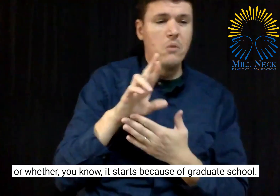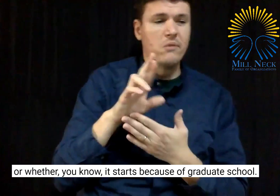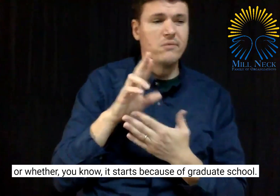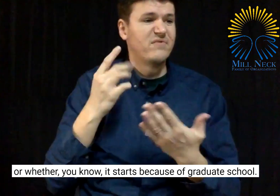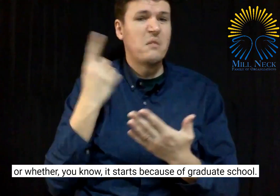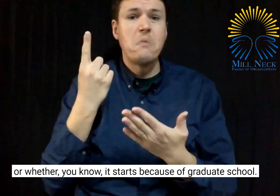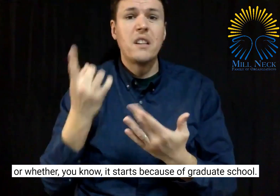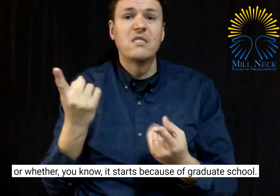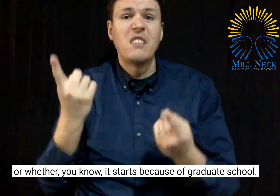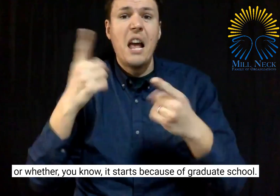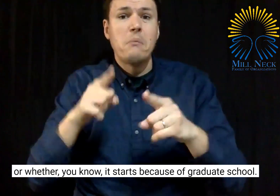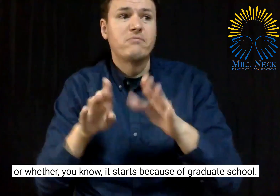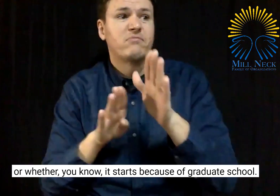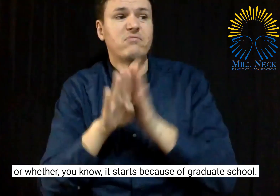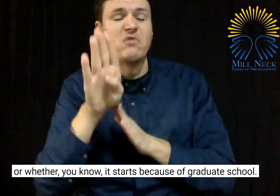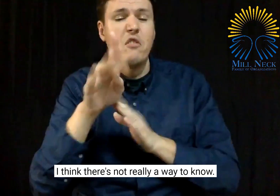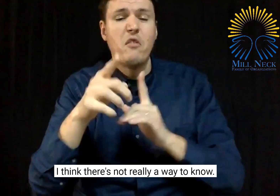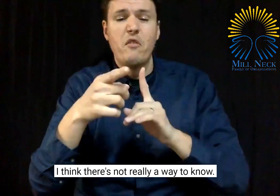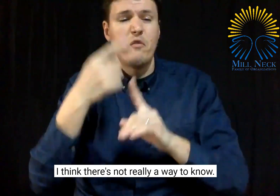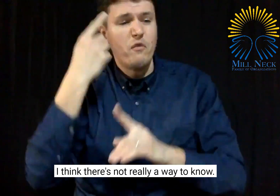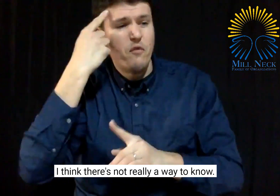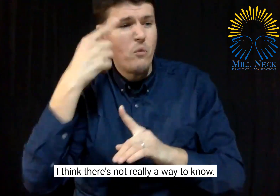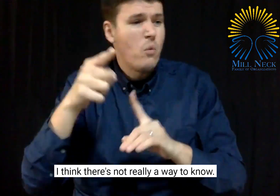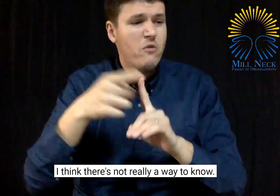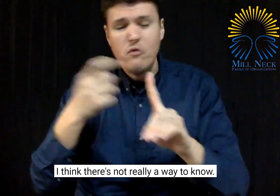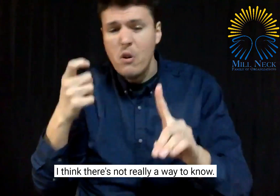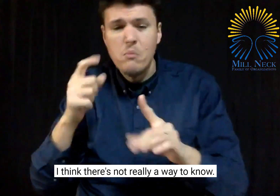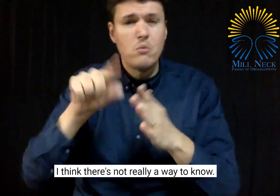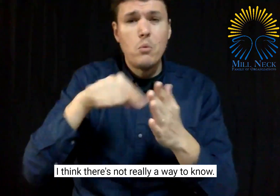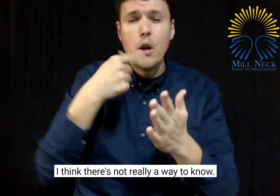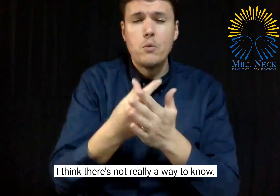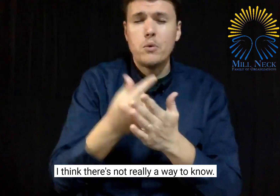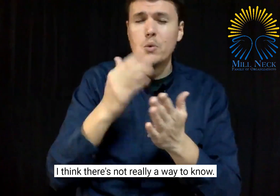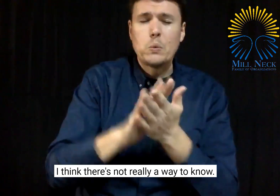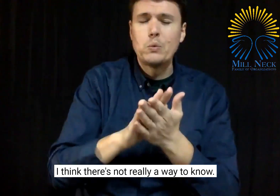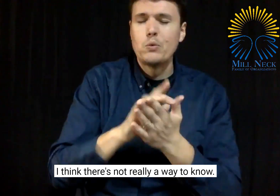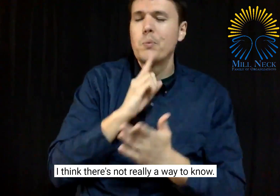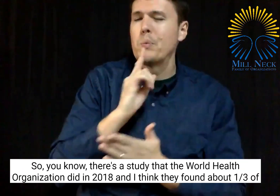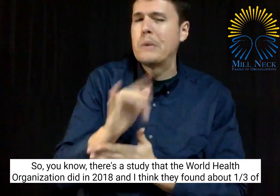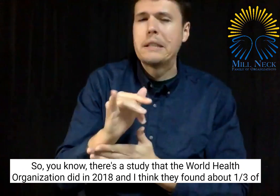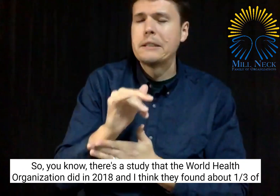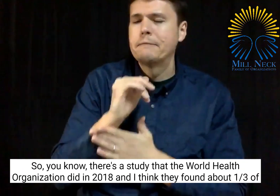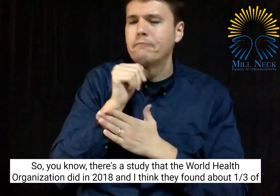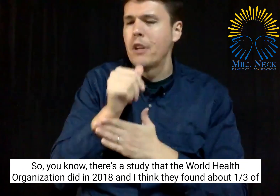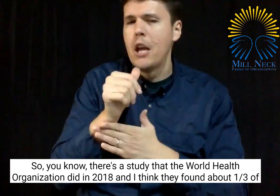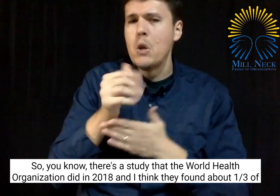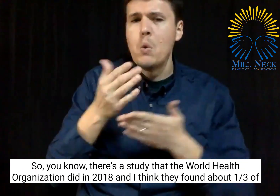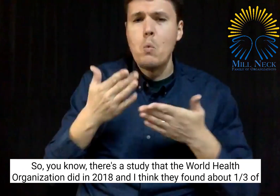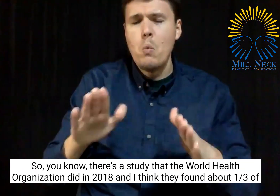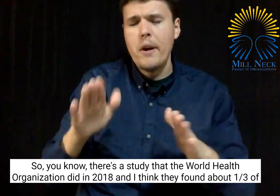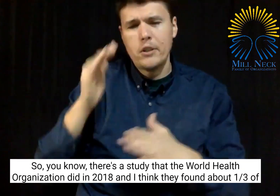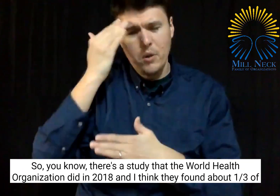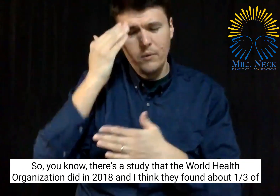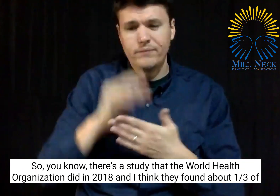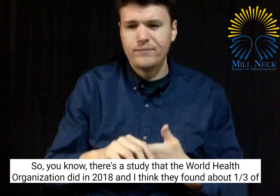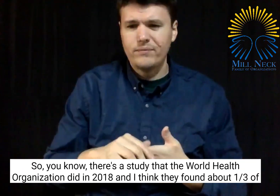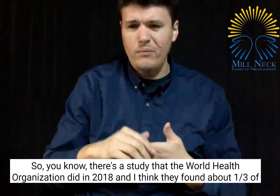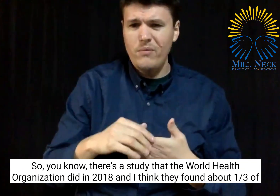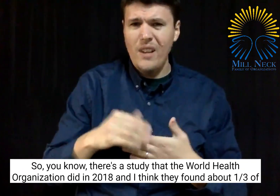starts because of graduate school, I think there's not really a way to know. So, there's a study that the World Health Organization did a